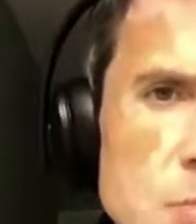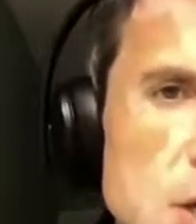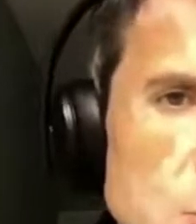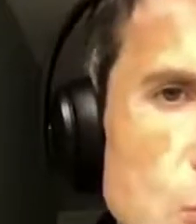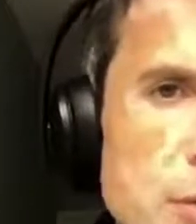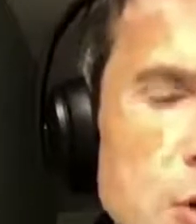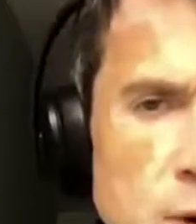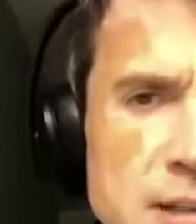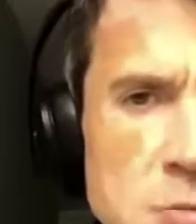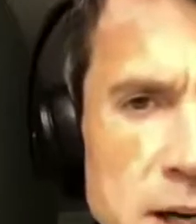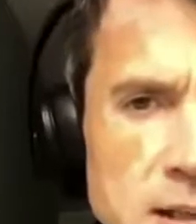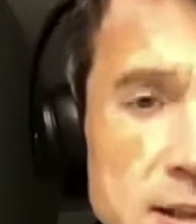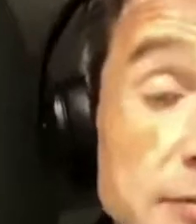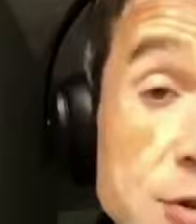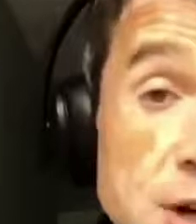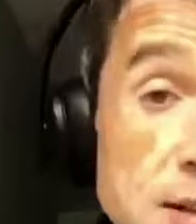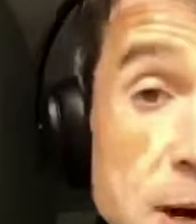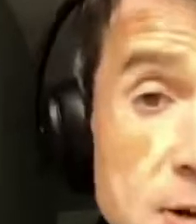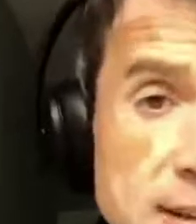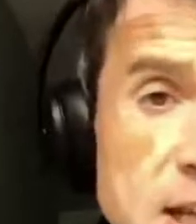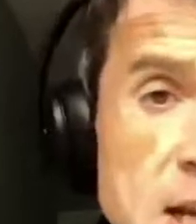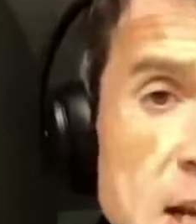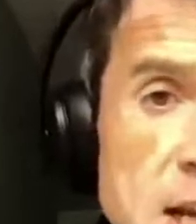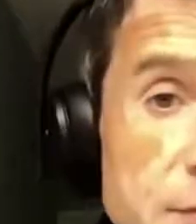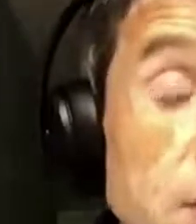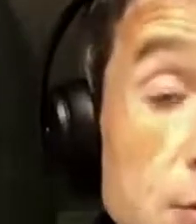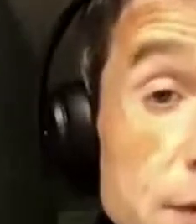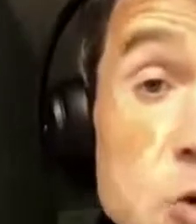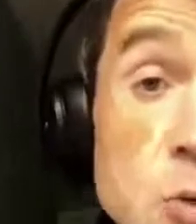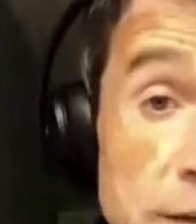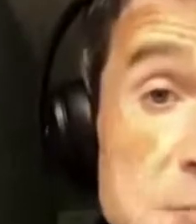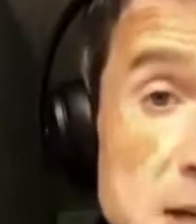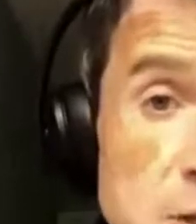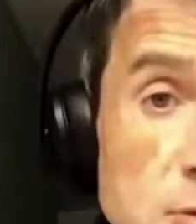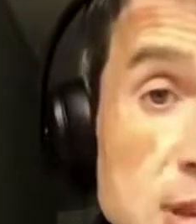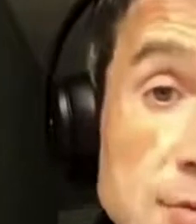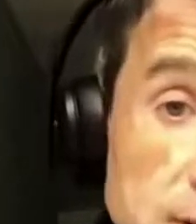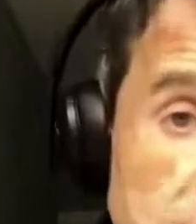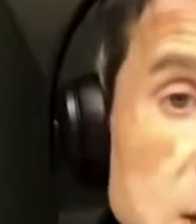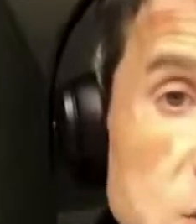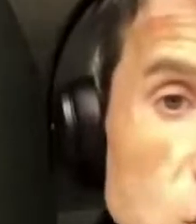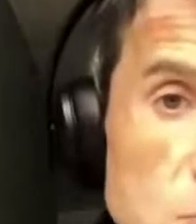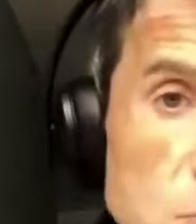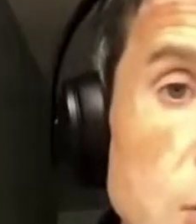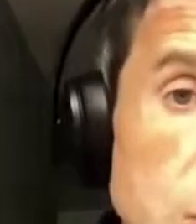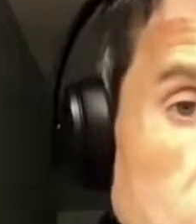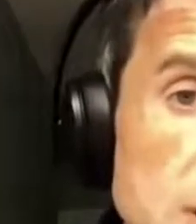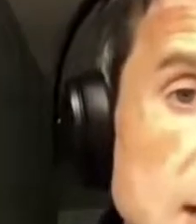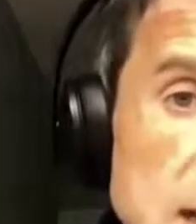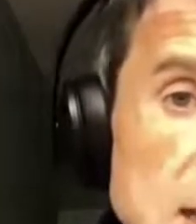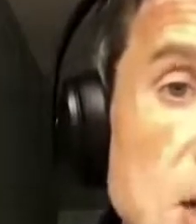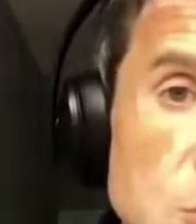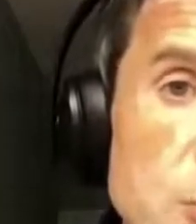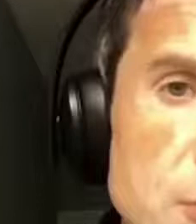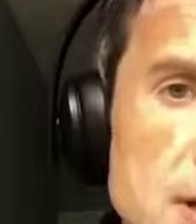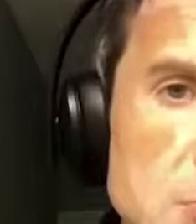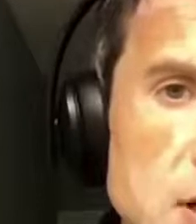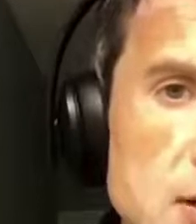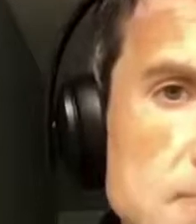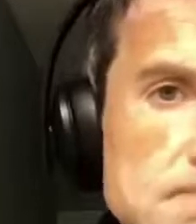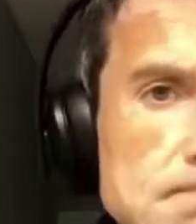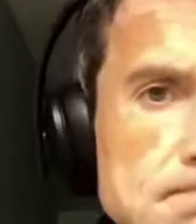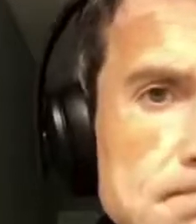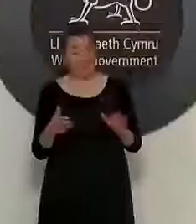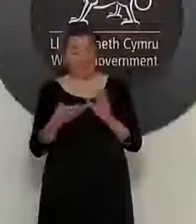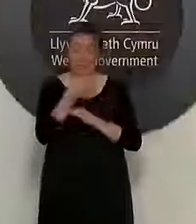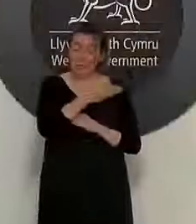second home in North or West Wales? And for transparency, have either of you ever made use of a second home or a holiday let in North or West